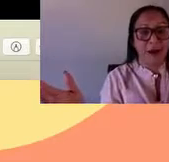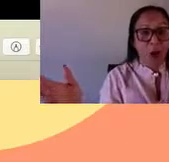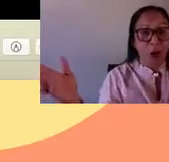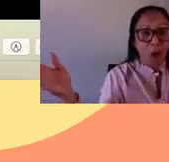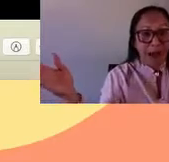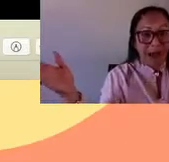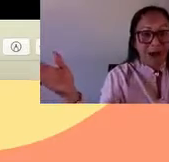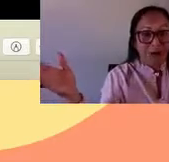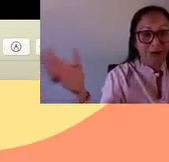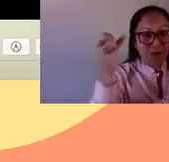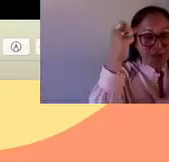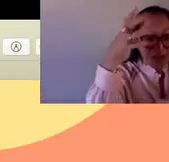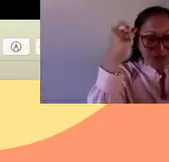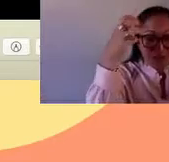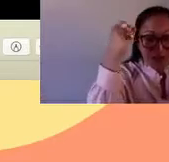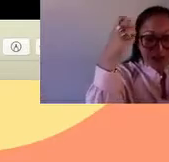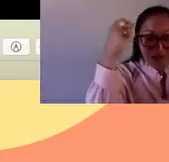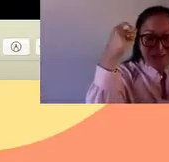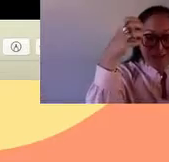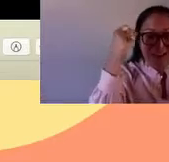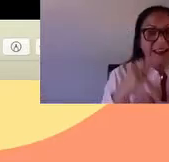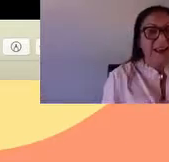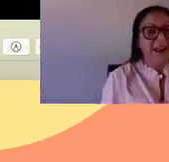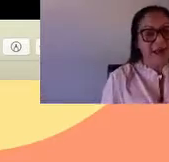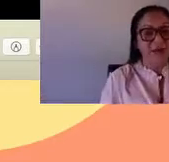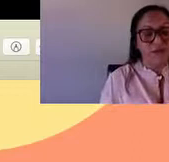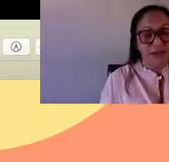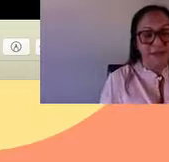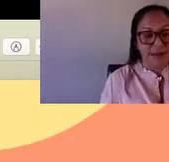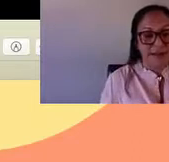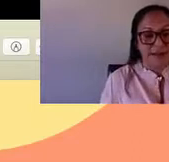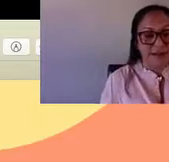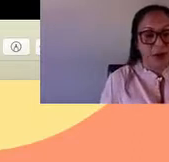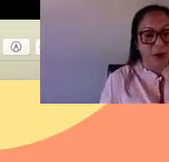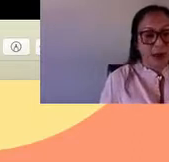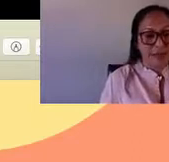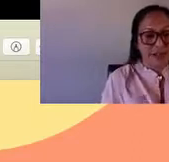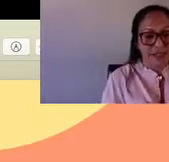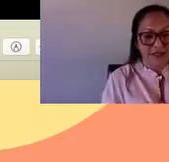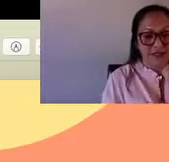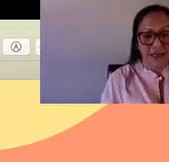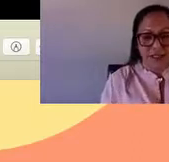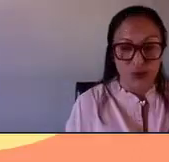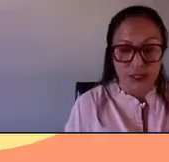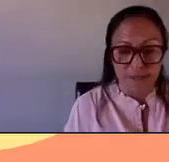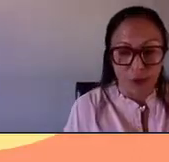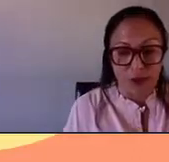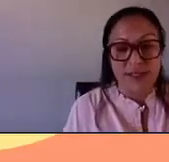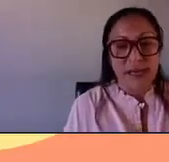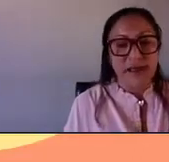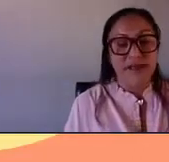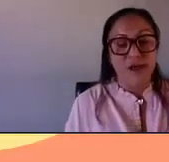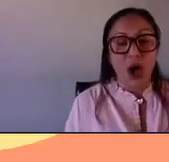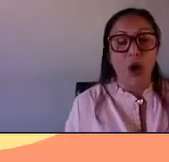said, wow, milk, you're right, you did it. And that was really amazing. So I mentioned in this slide, it's really